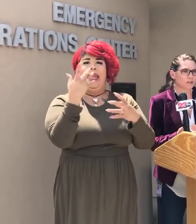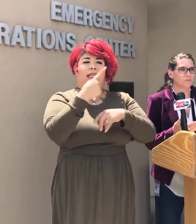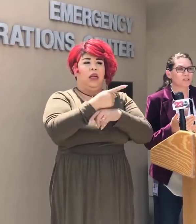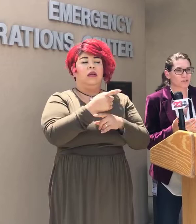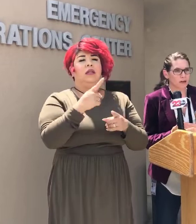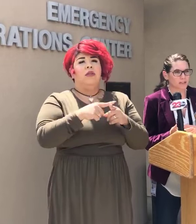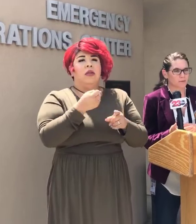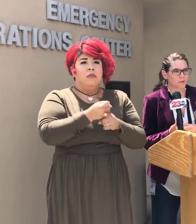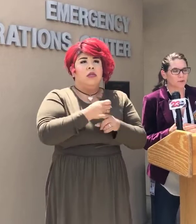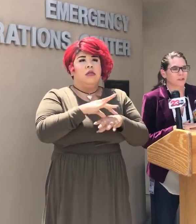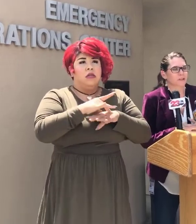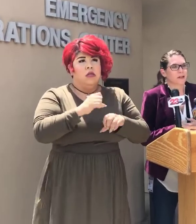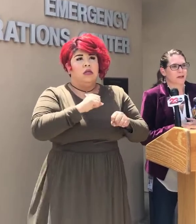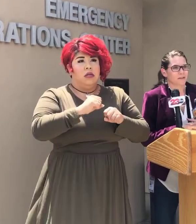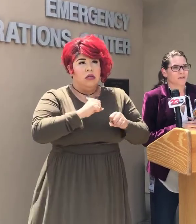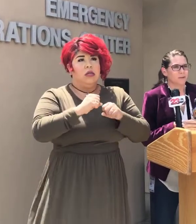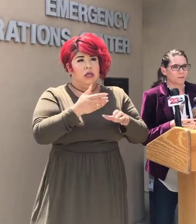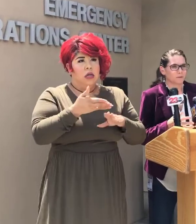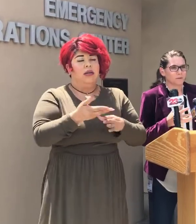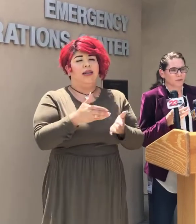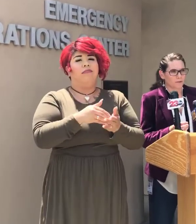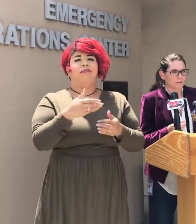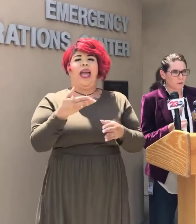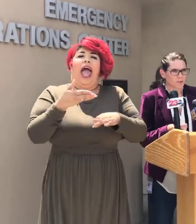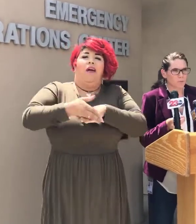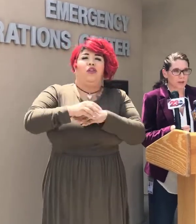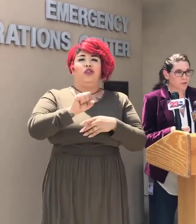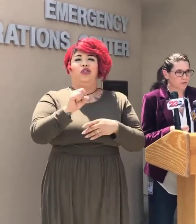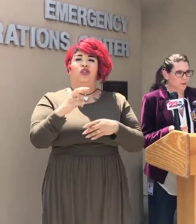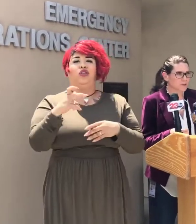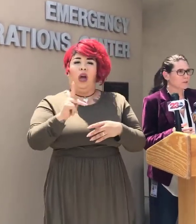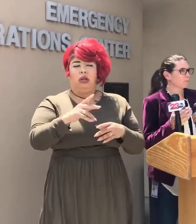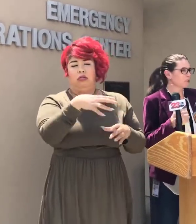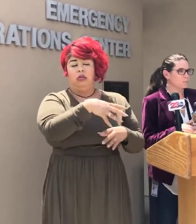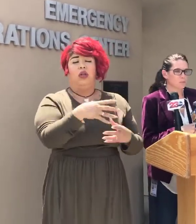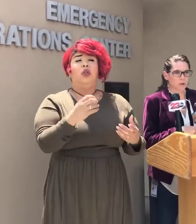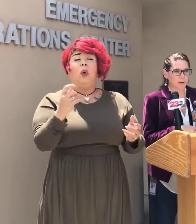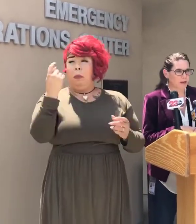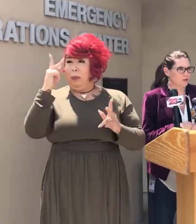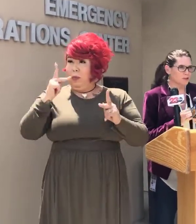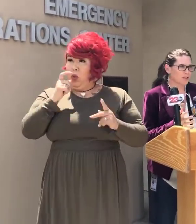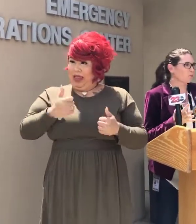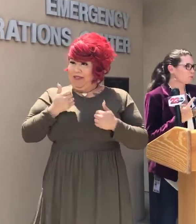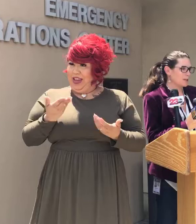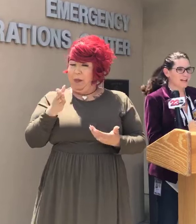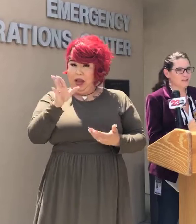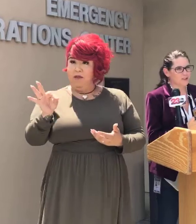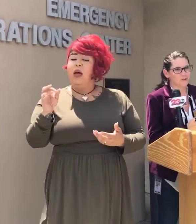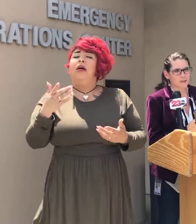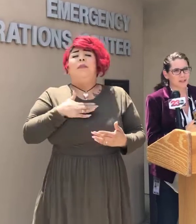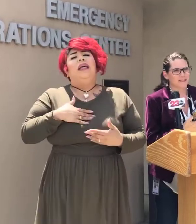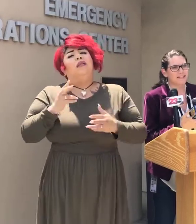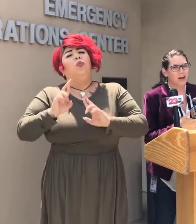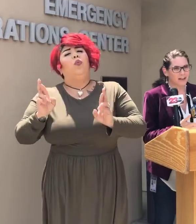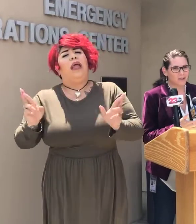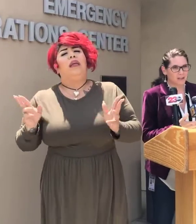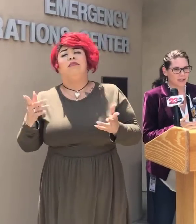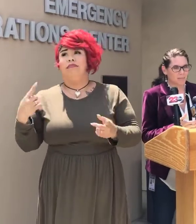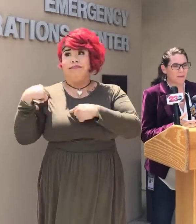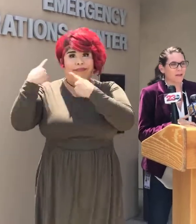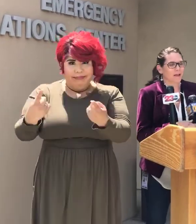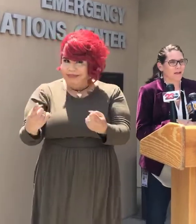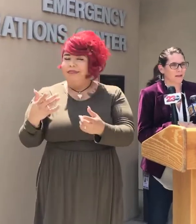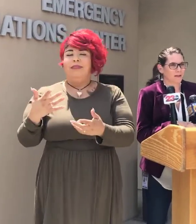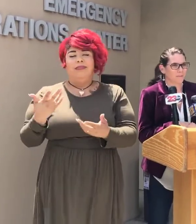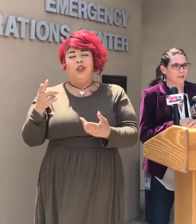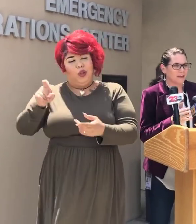It's extremely stressful. So for the folks in Bakersfield, please be prepared, just like we've been asking you to be the entire